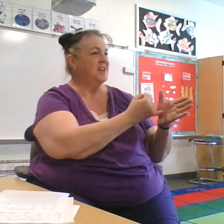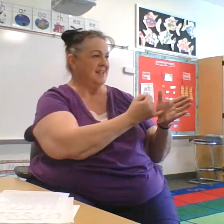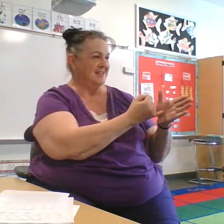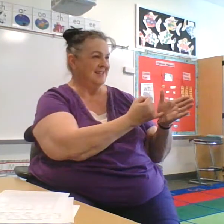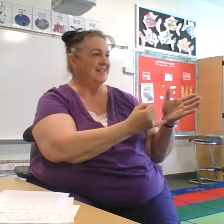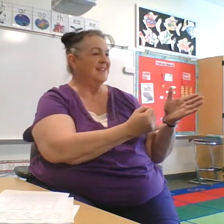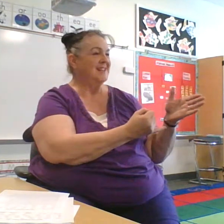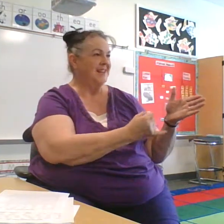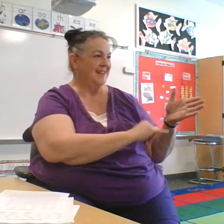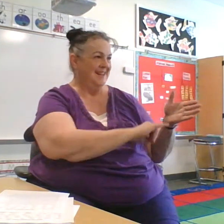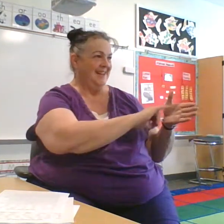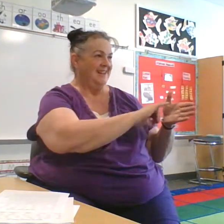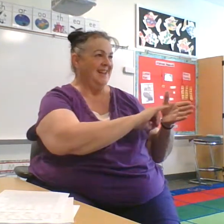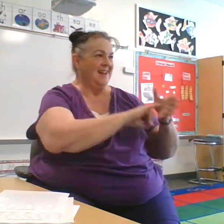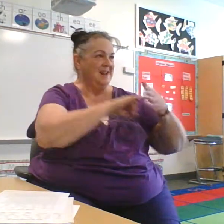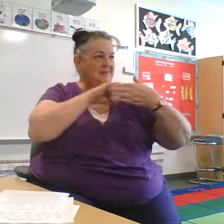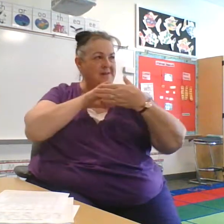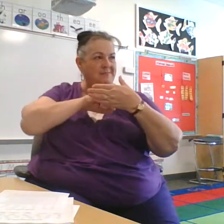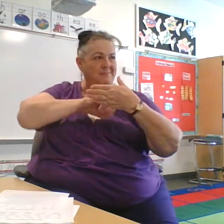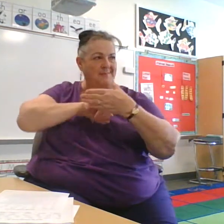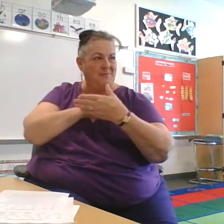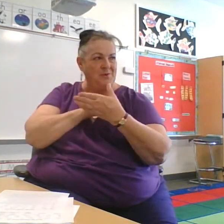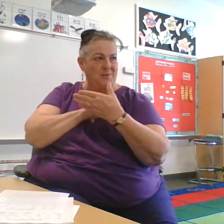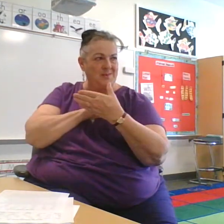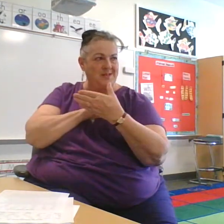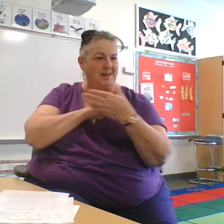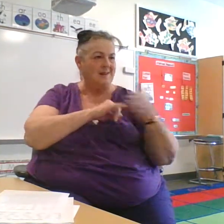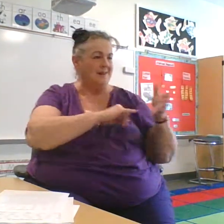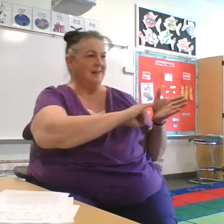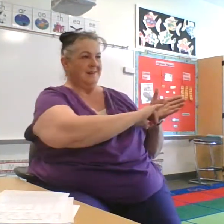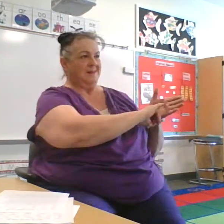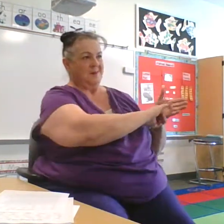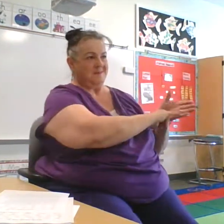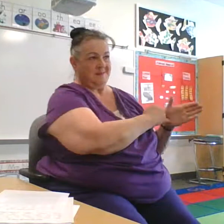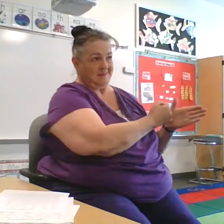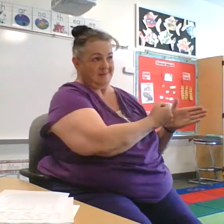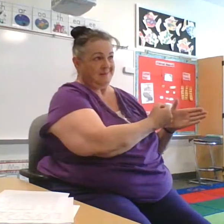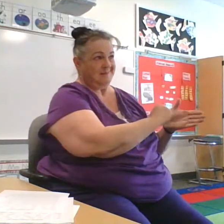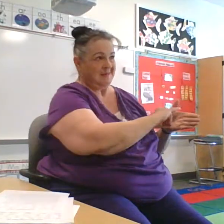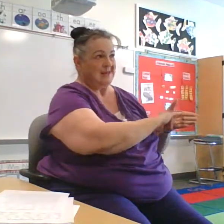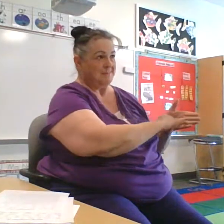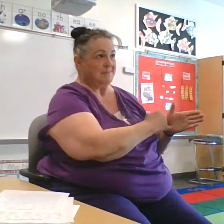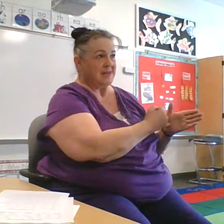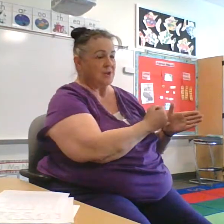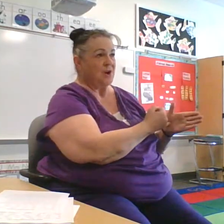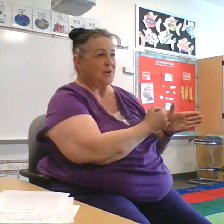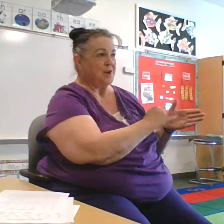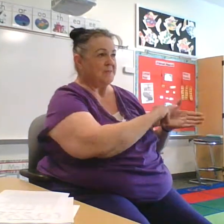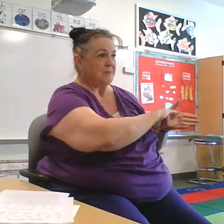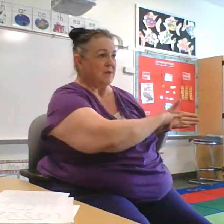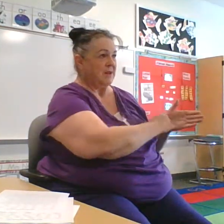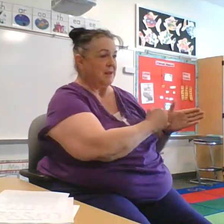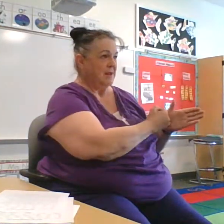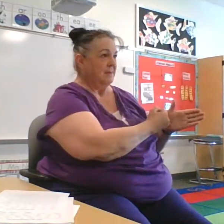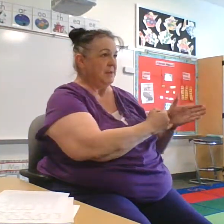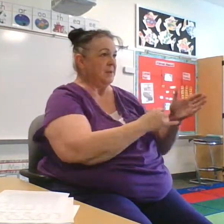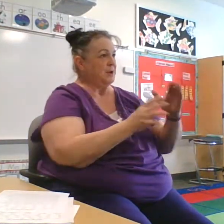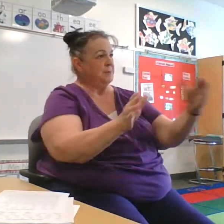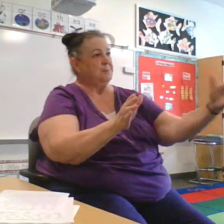Just. Yeah, what if happens if though? you don't see it, yeah, you have to, it's hard. You have to really be in a good